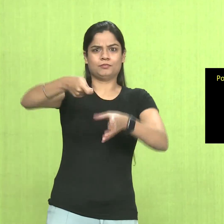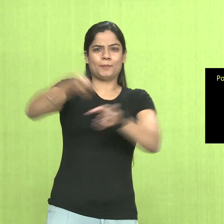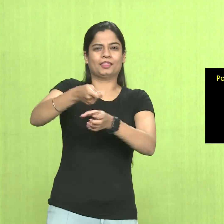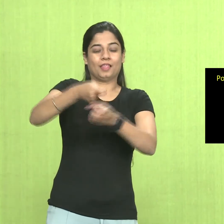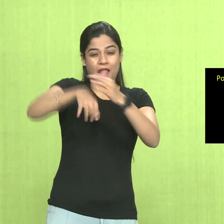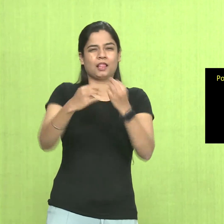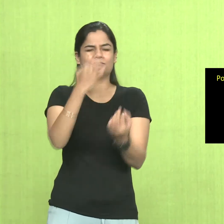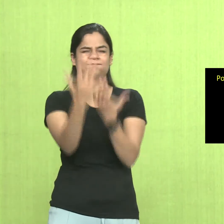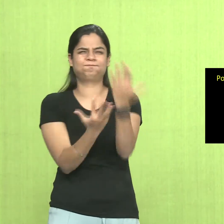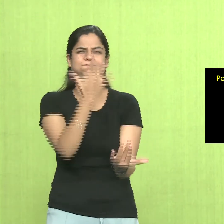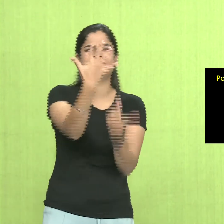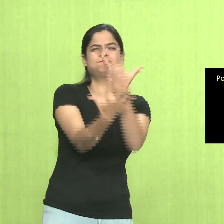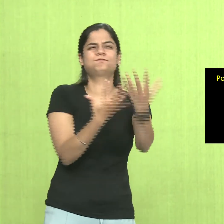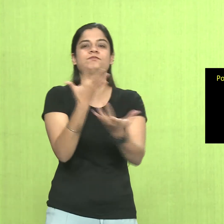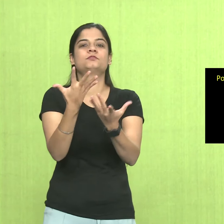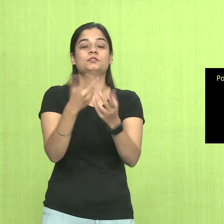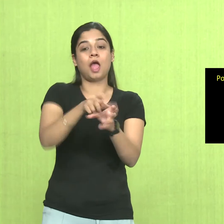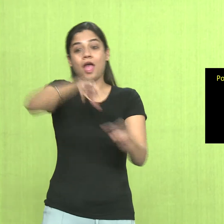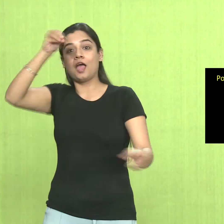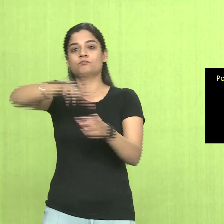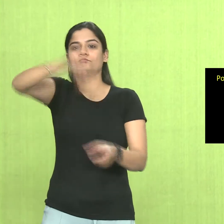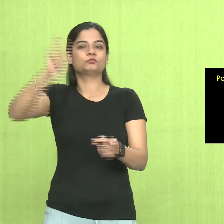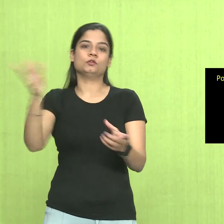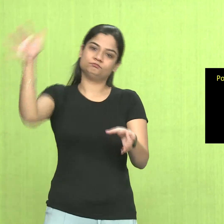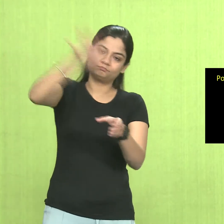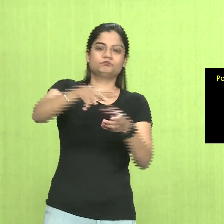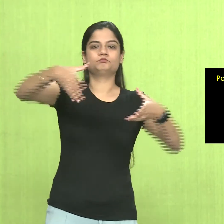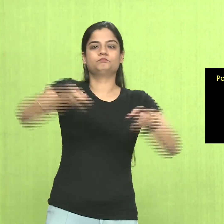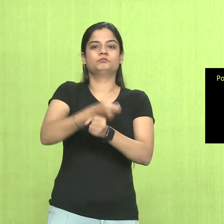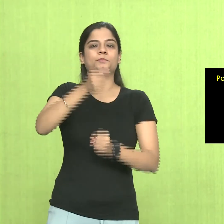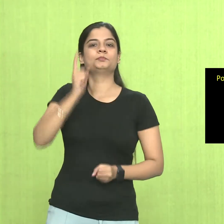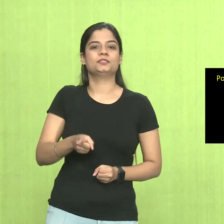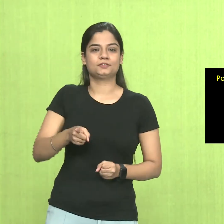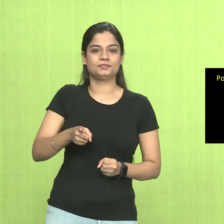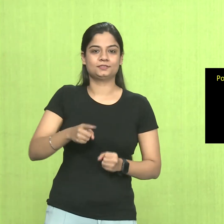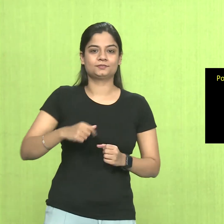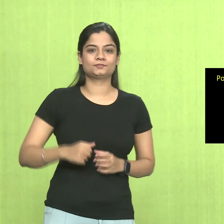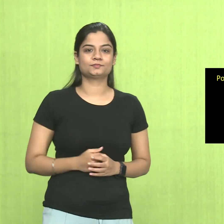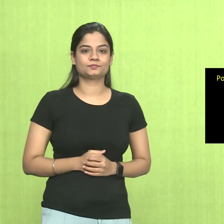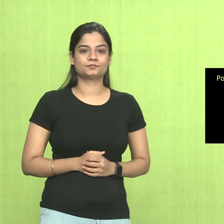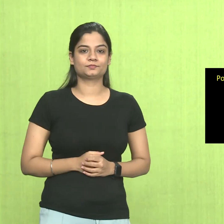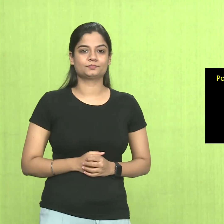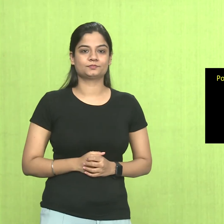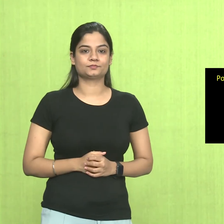thing, boil in a covered utensil. It minimizes and keeps evaporation.